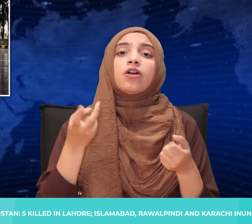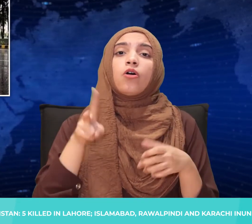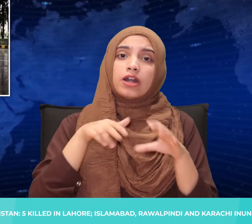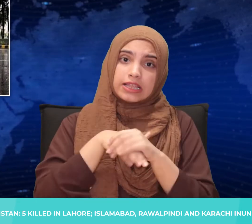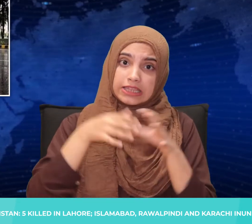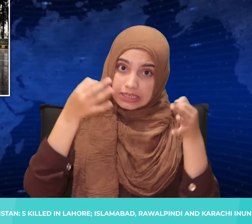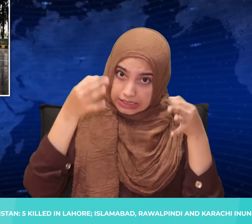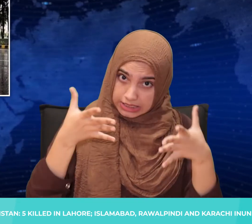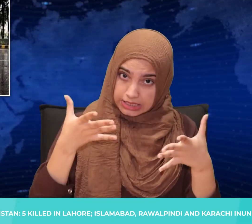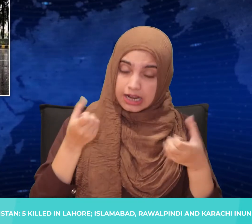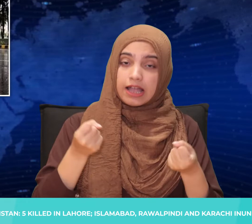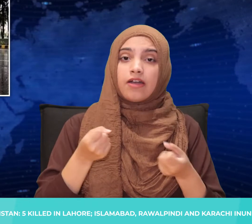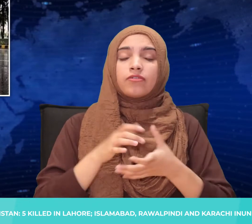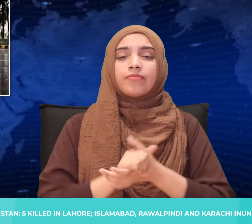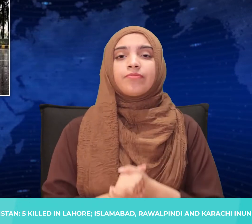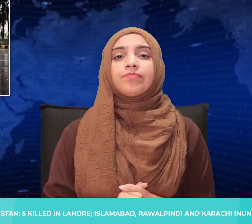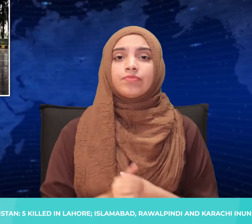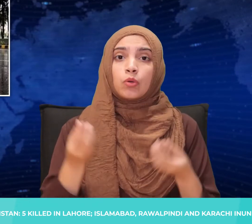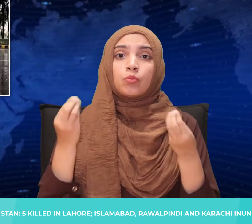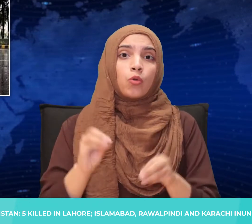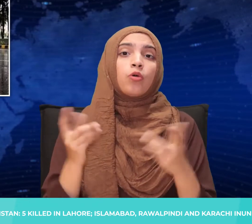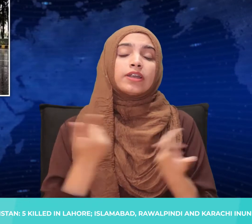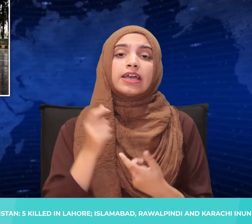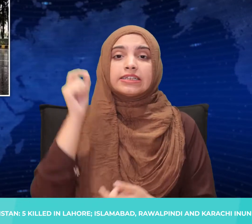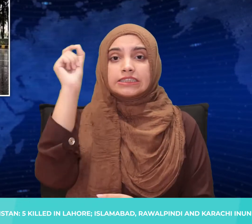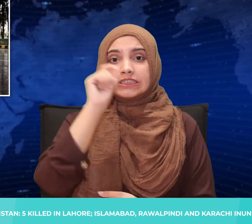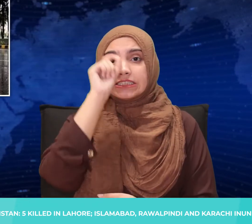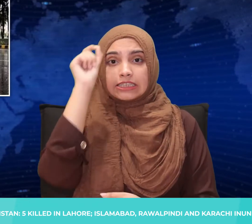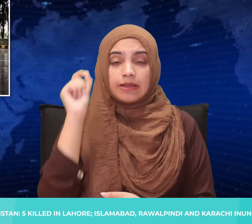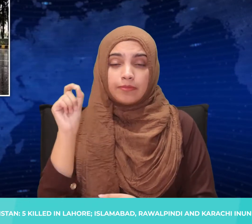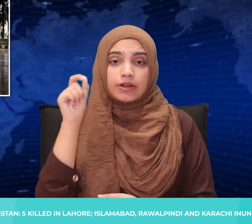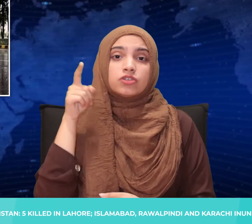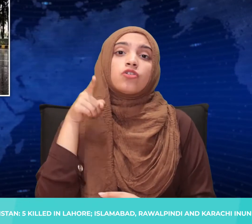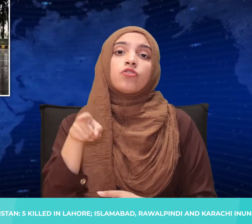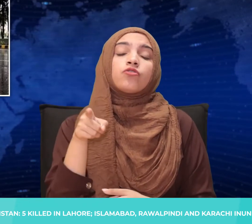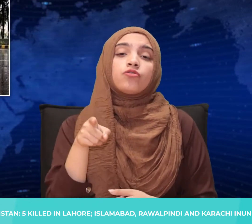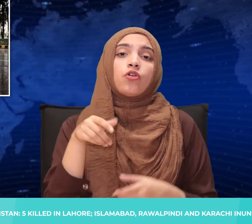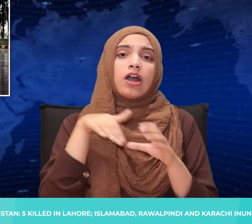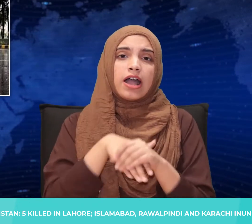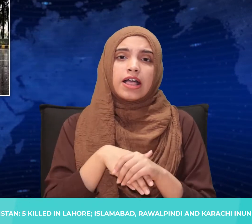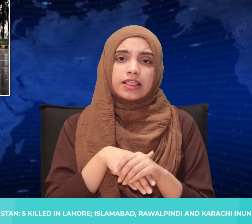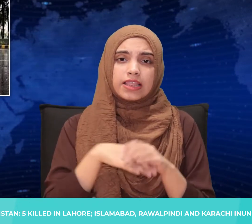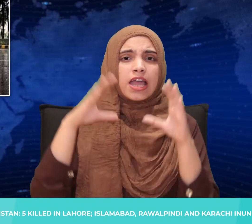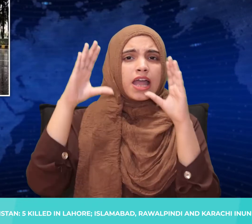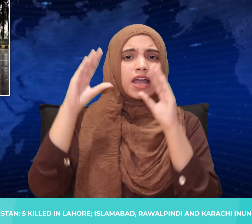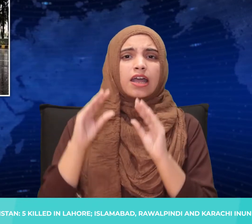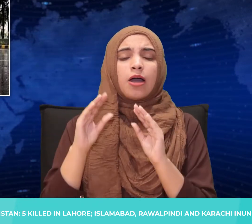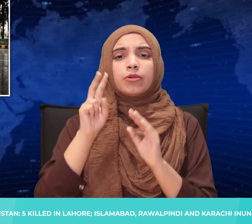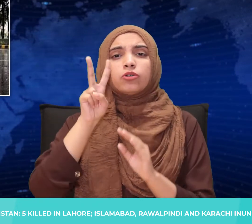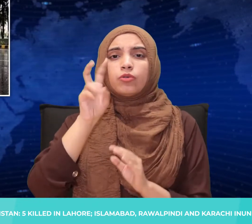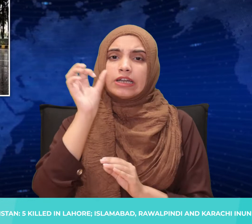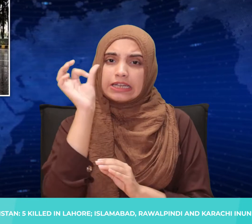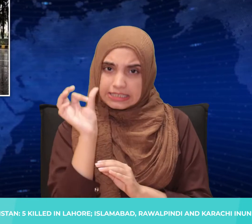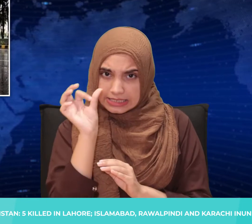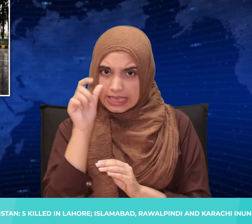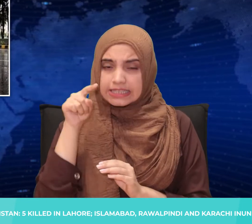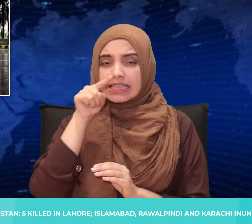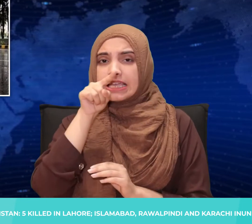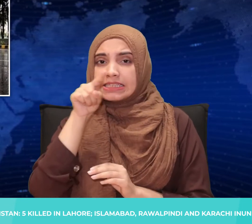next 24 hours, adding that the temperature may range from a minimum 26.5